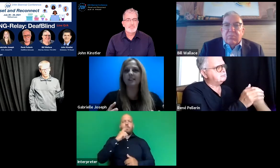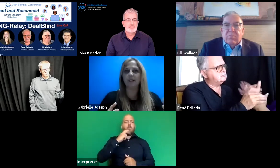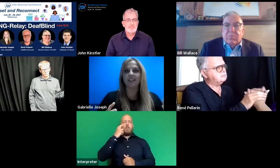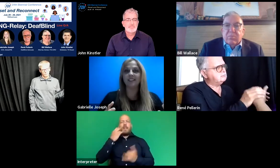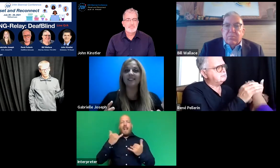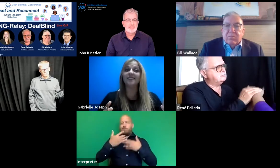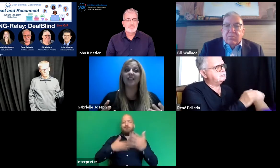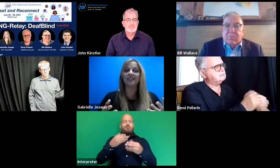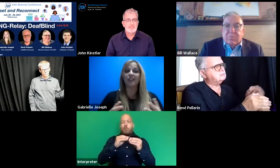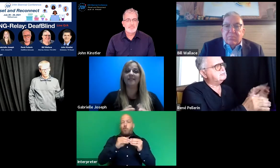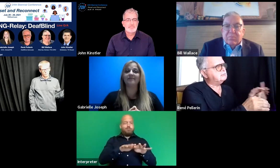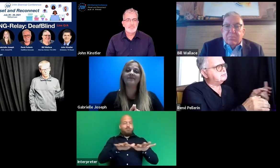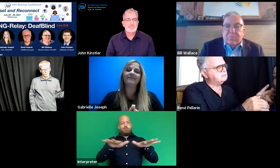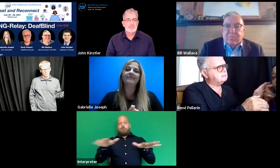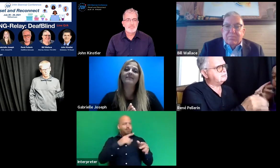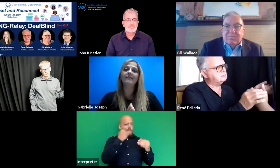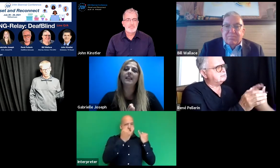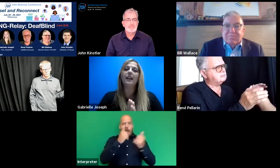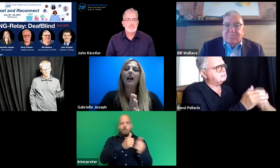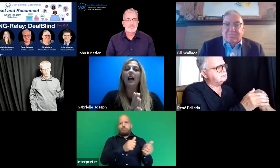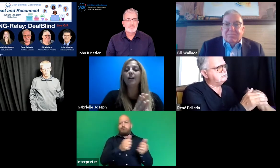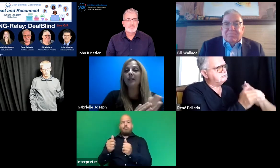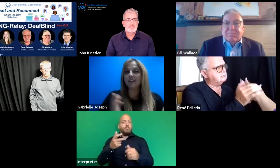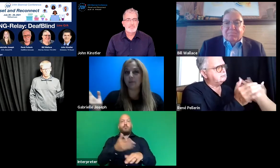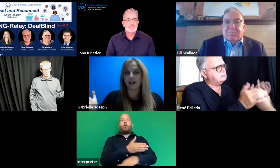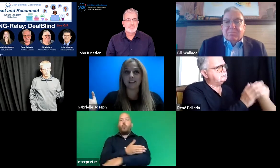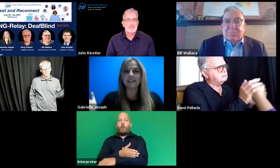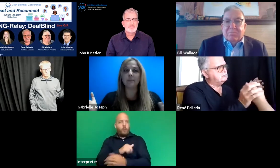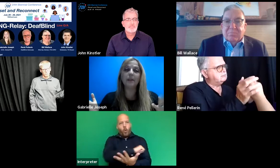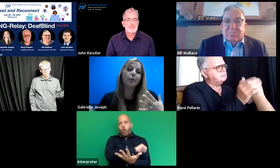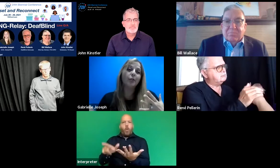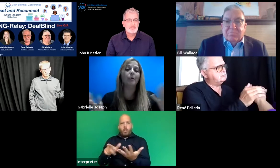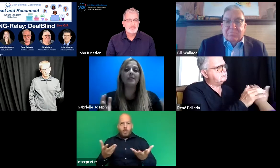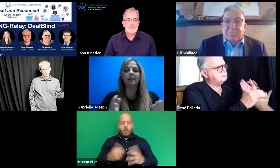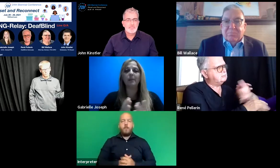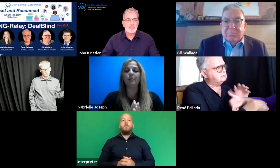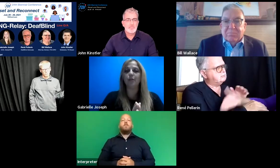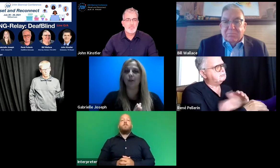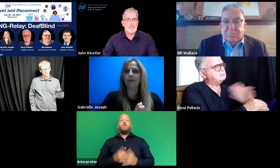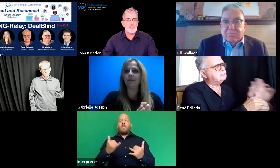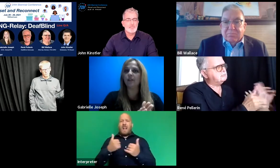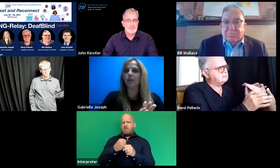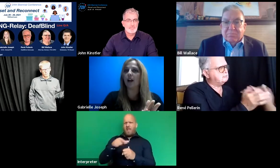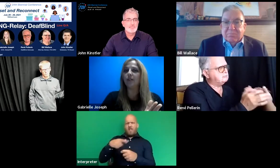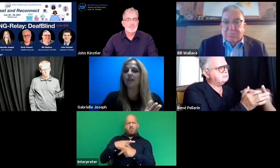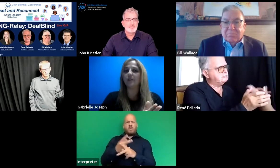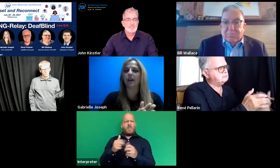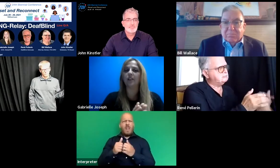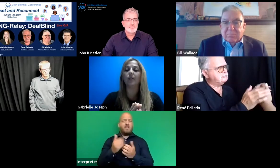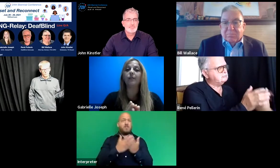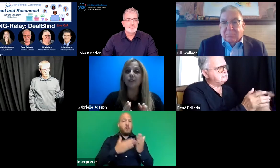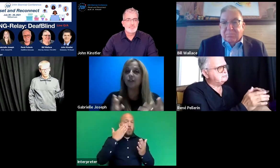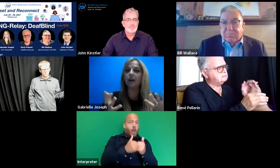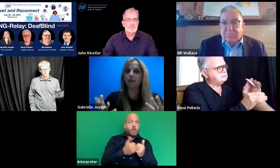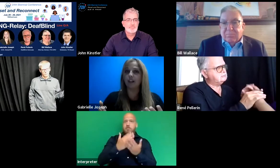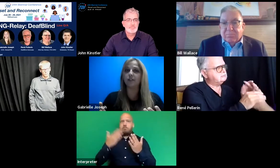customize your experience. So that's great. How do you get the product? Some people know and some people don't. So how do you get the product?